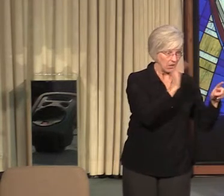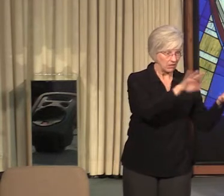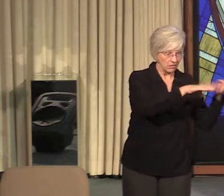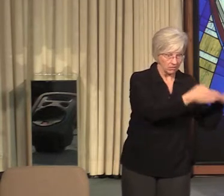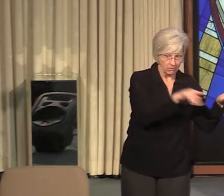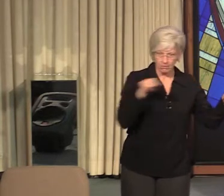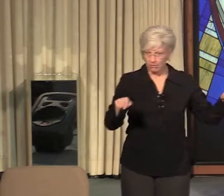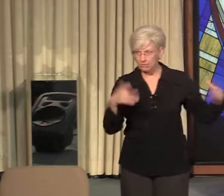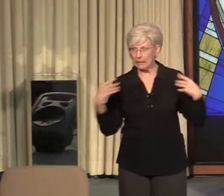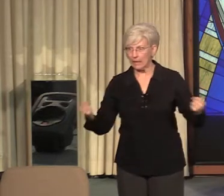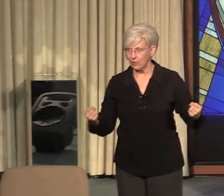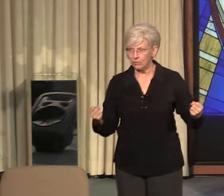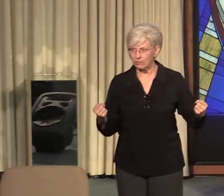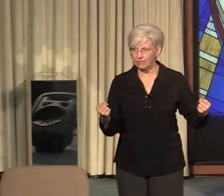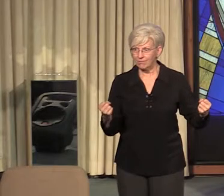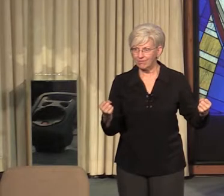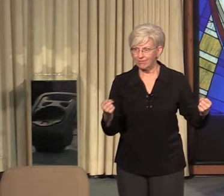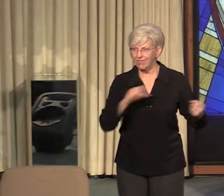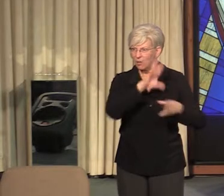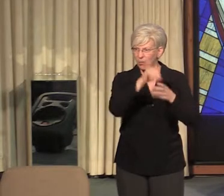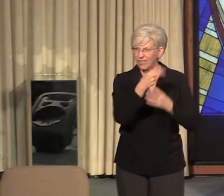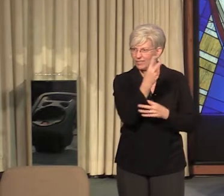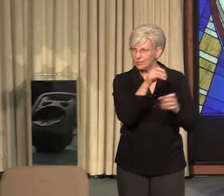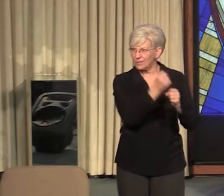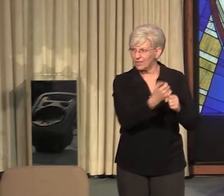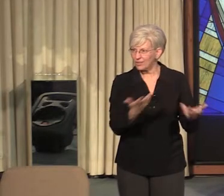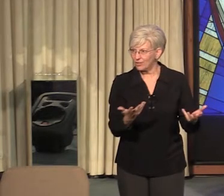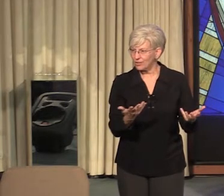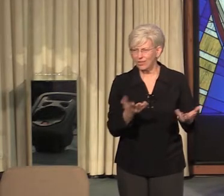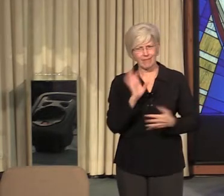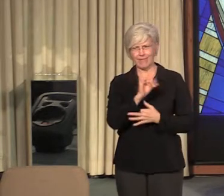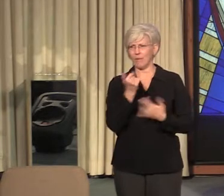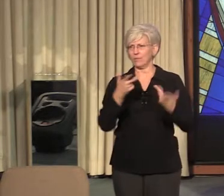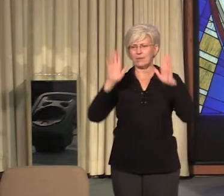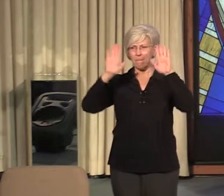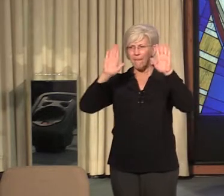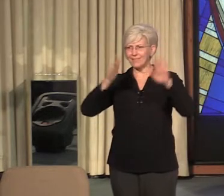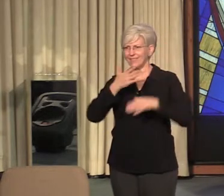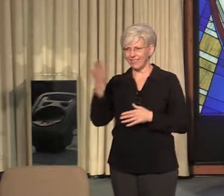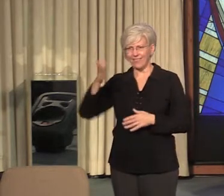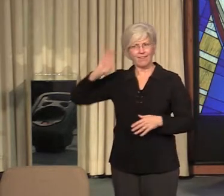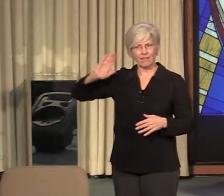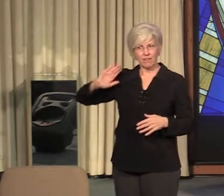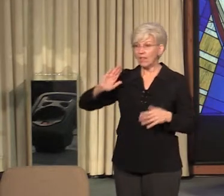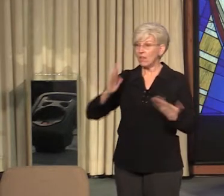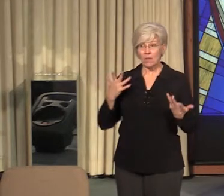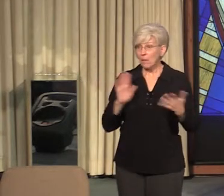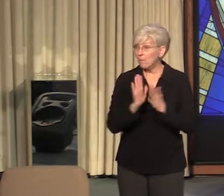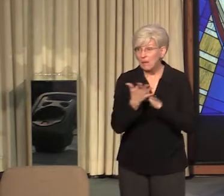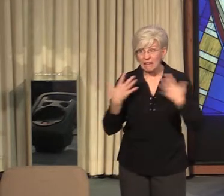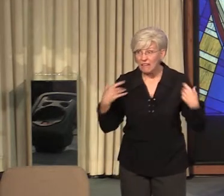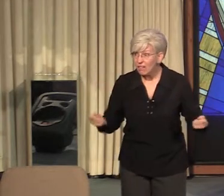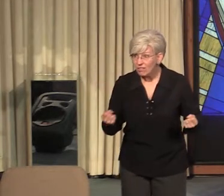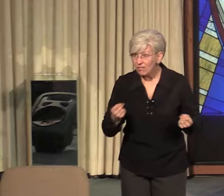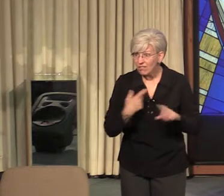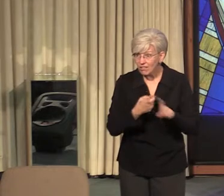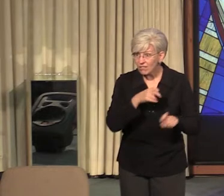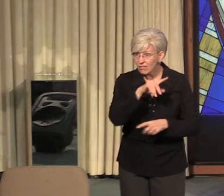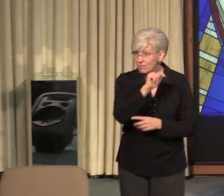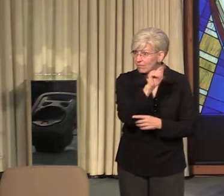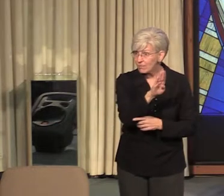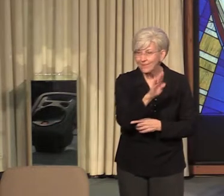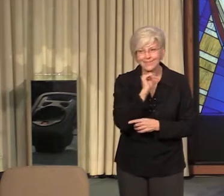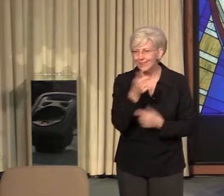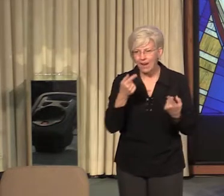which was an amazing thing in those days. Being healed from tuberculosis was something that did not happen to people.